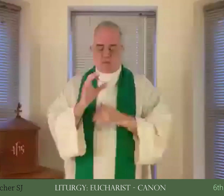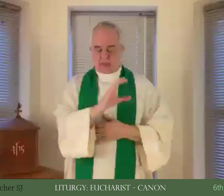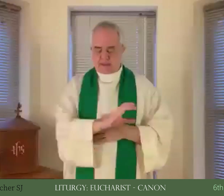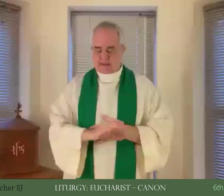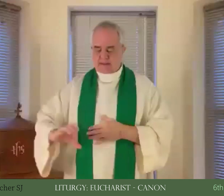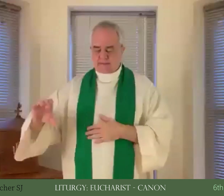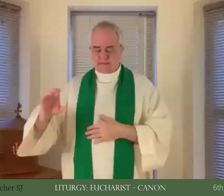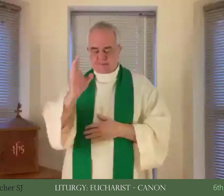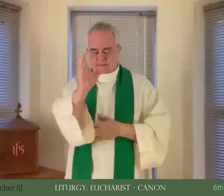Jesus.